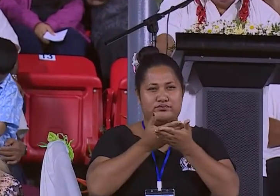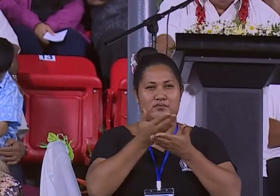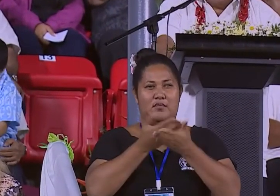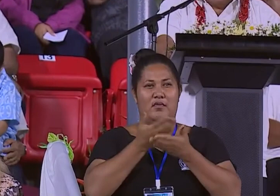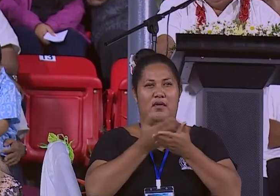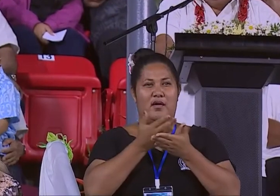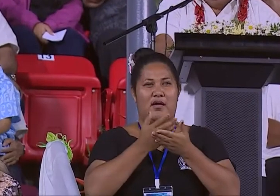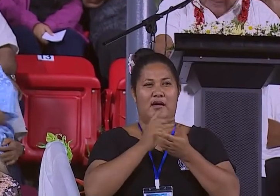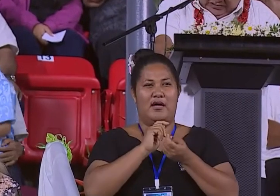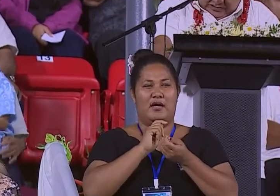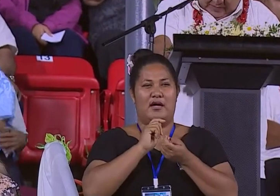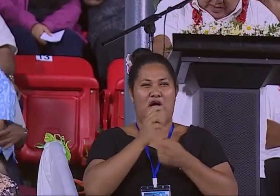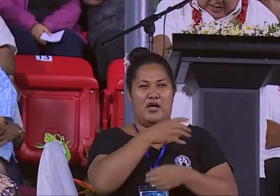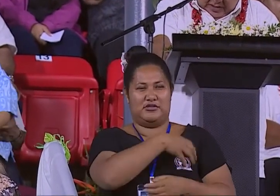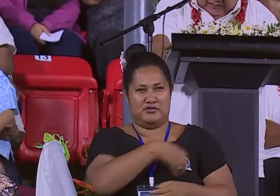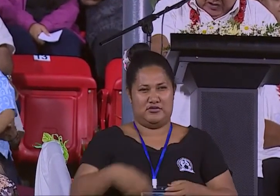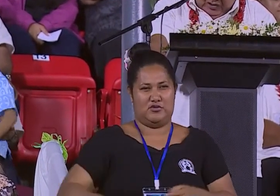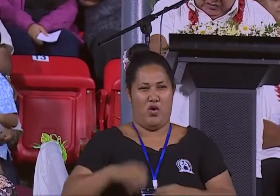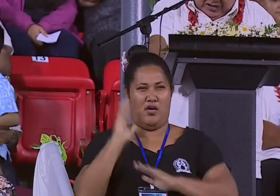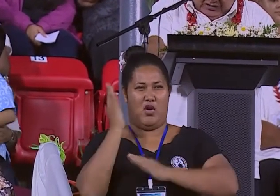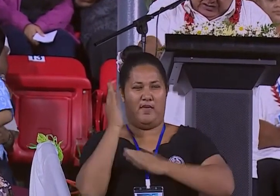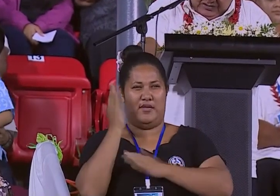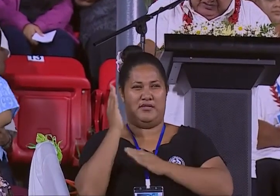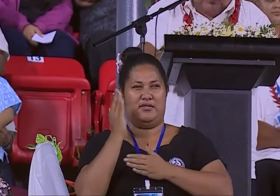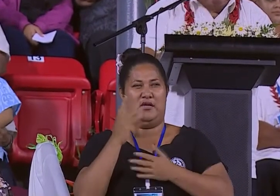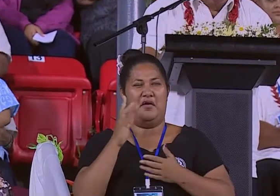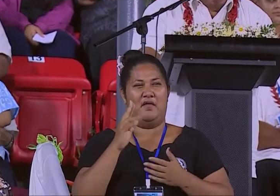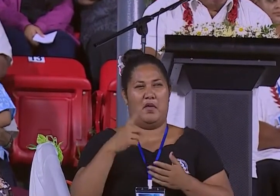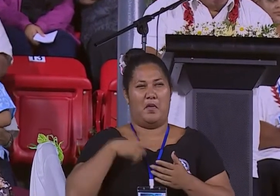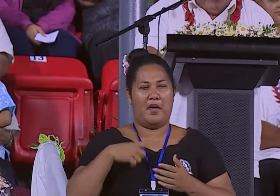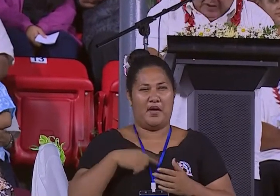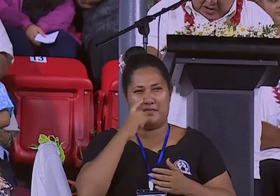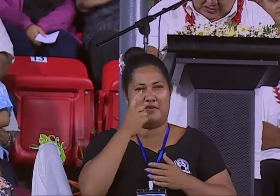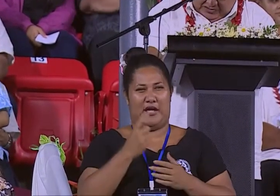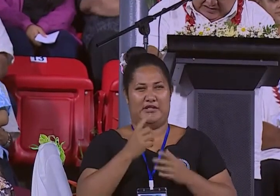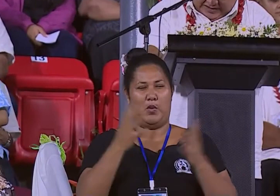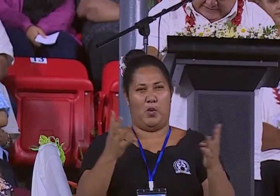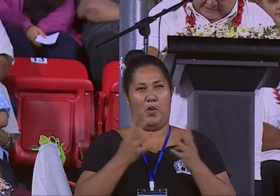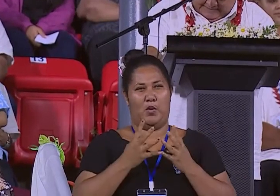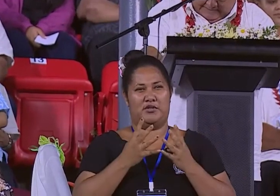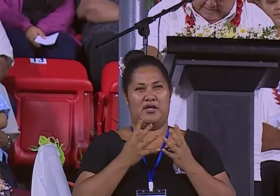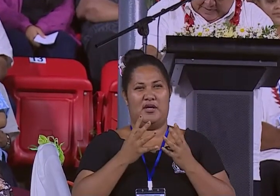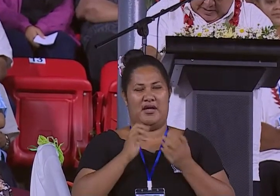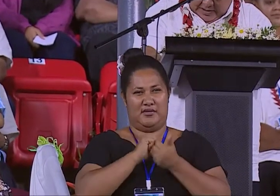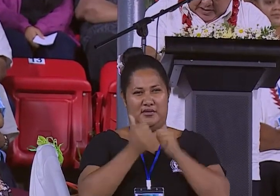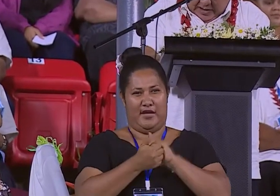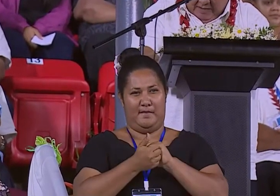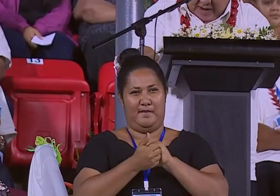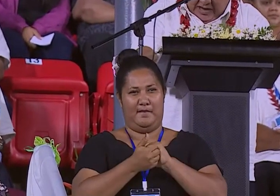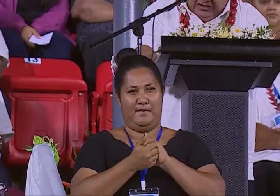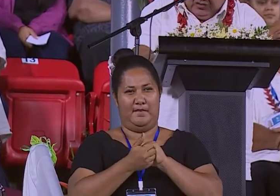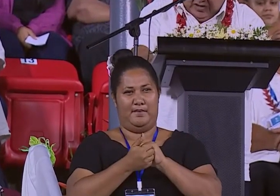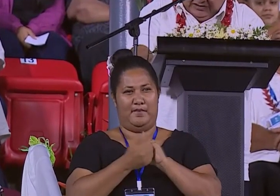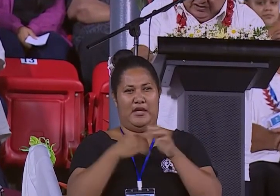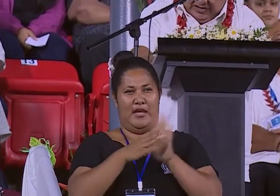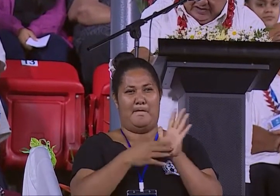the Tongan government, for good reasons, from hosting it